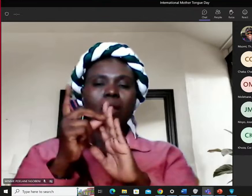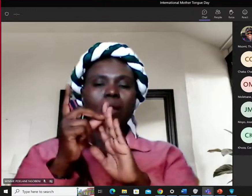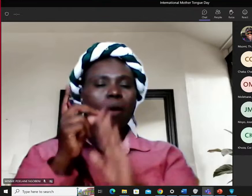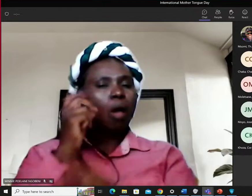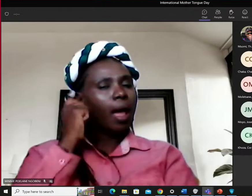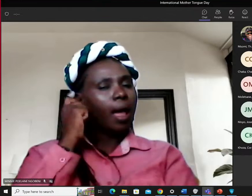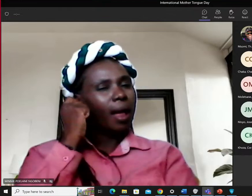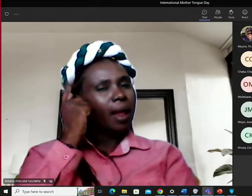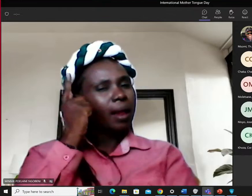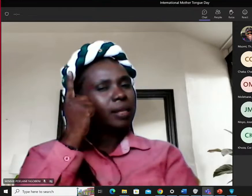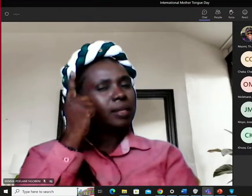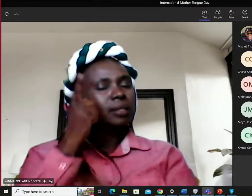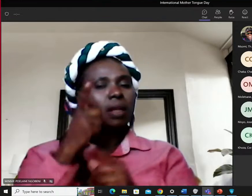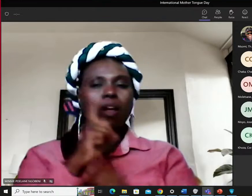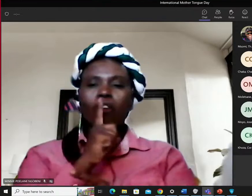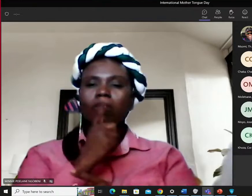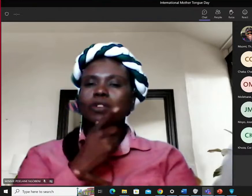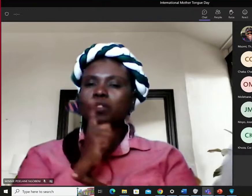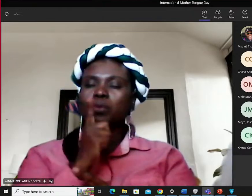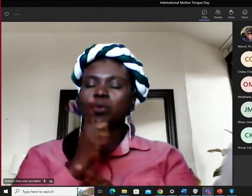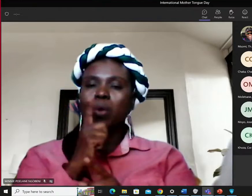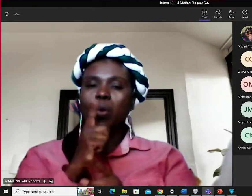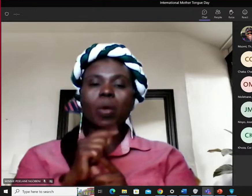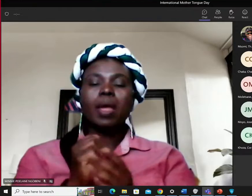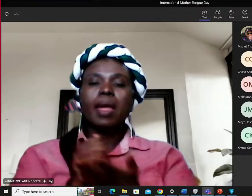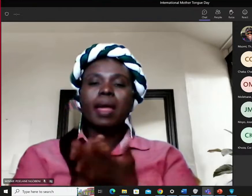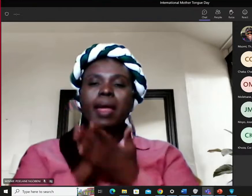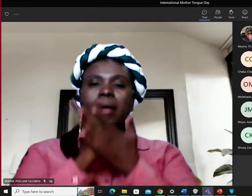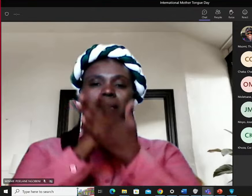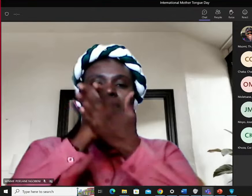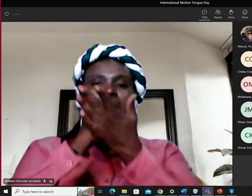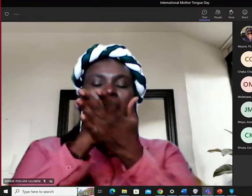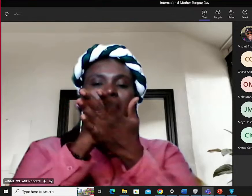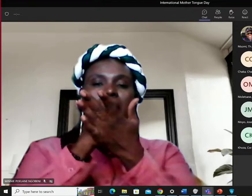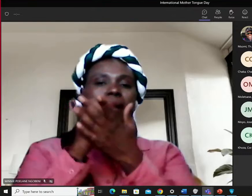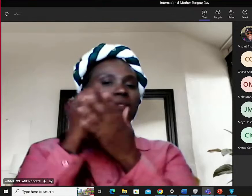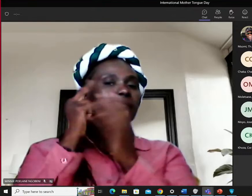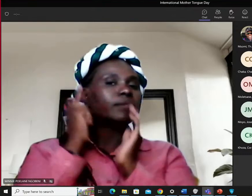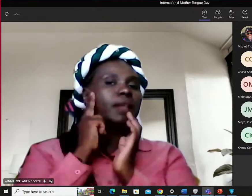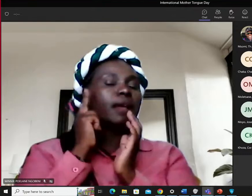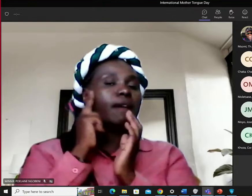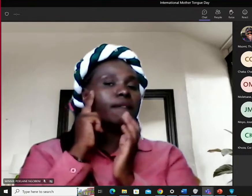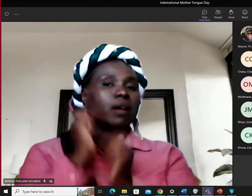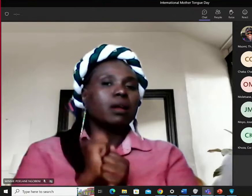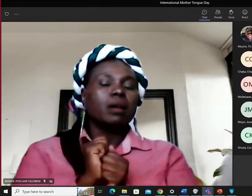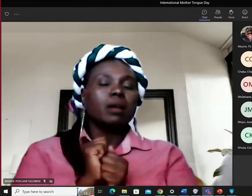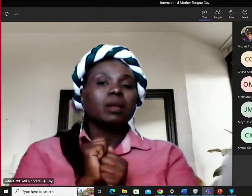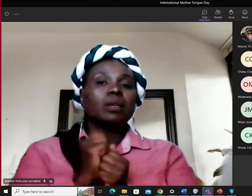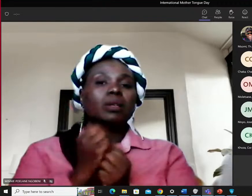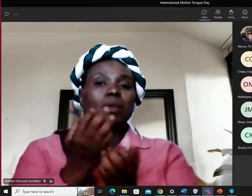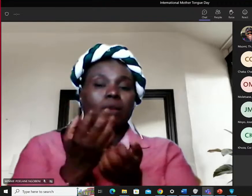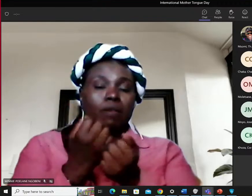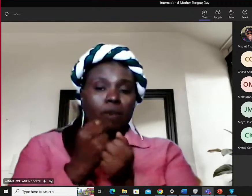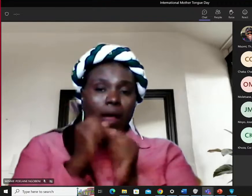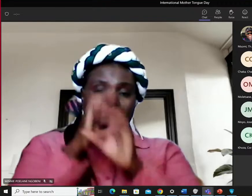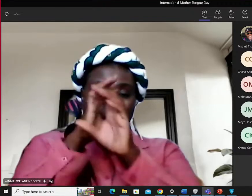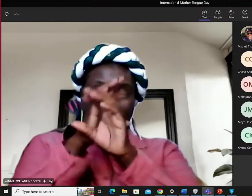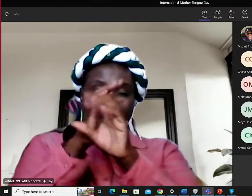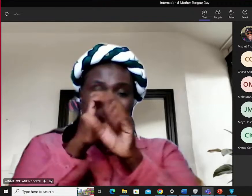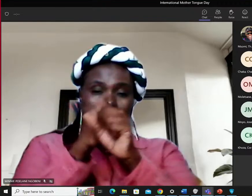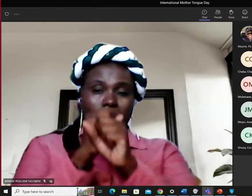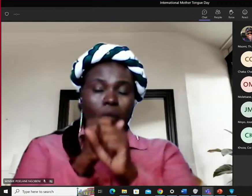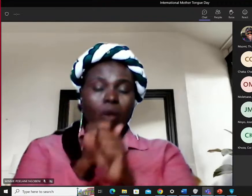spoken language. It helps deaf and hard of hearing children to focus and to concentrate.